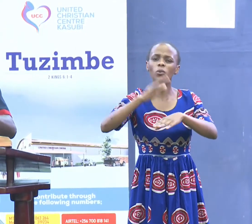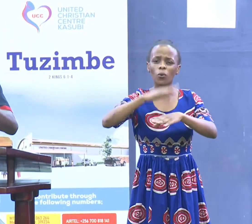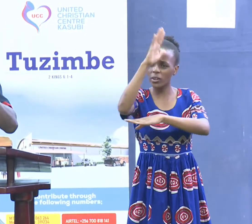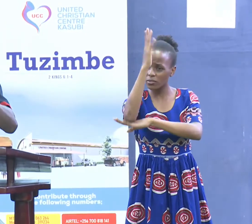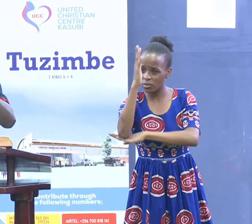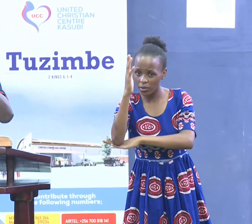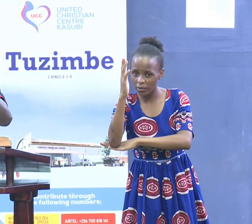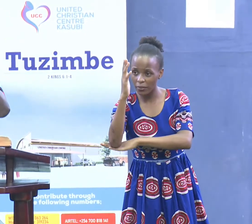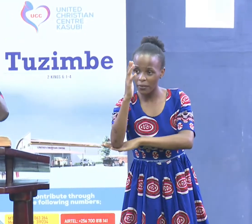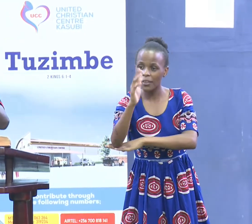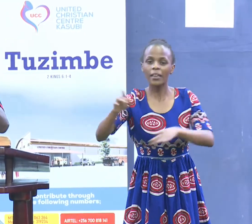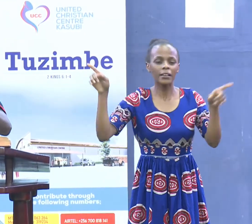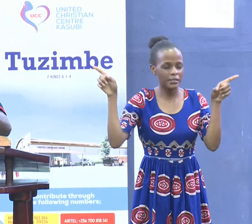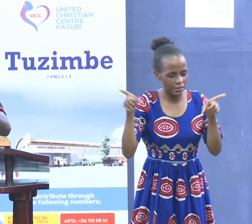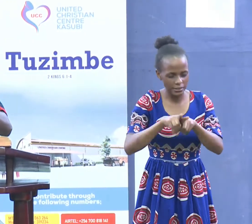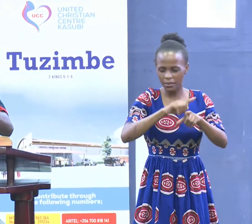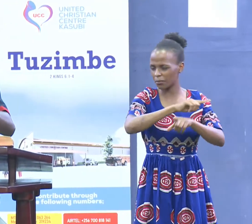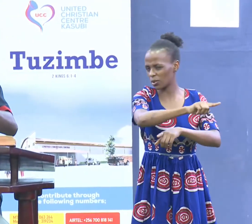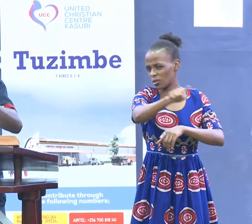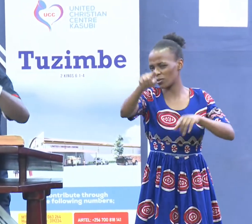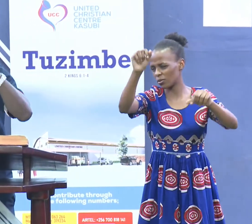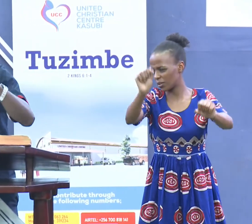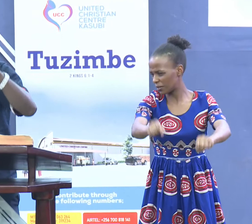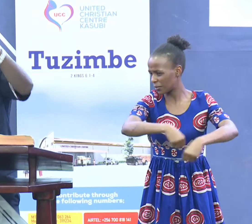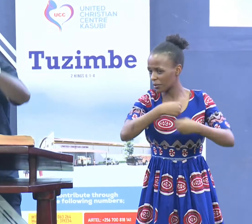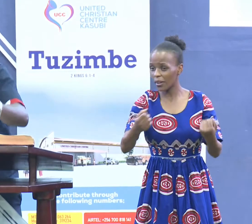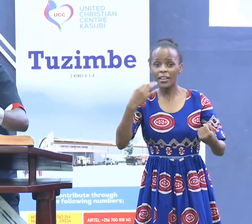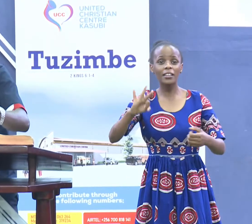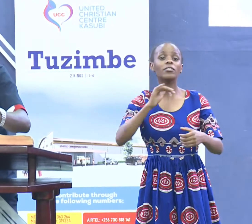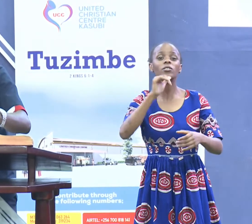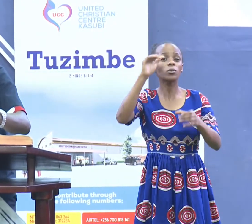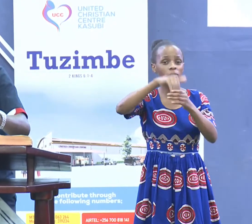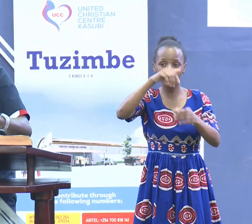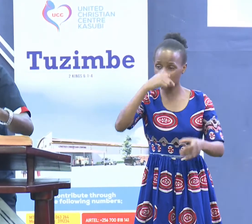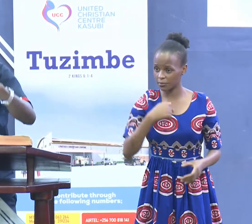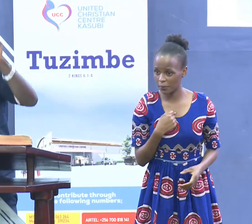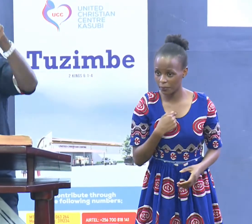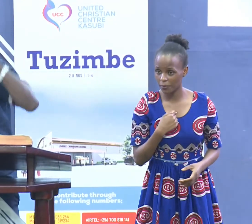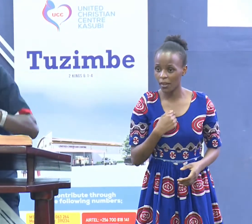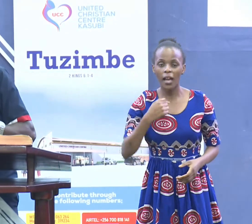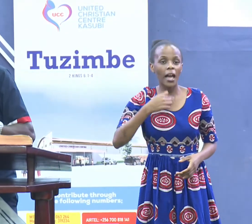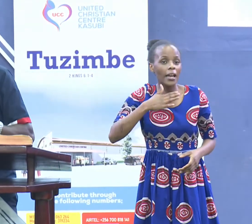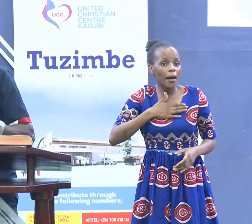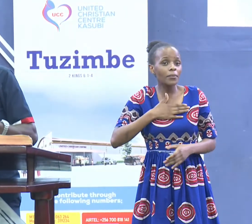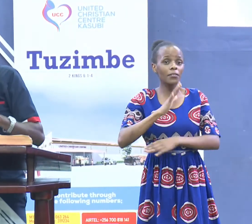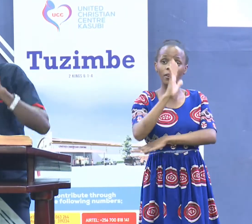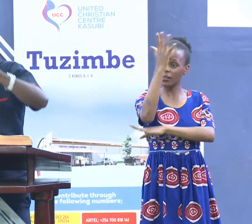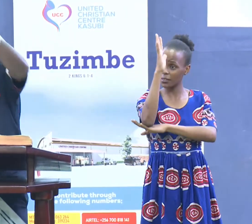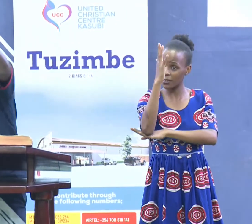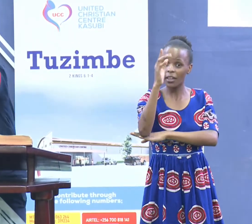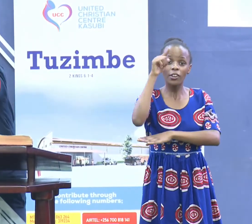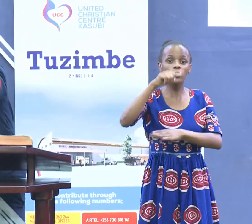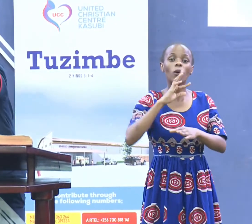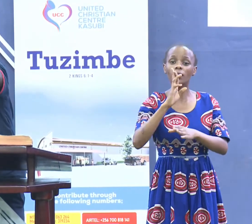it abides in the vine, neither can you unless you abide in me. I am the